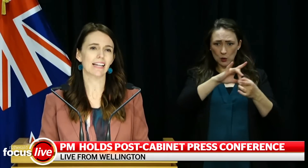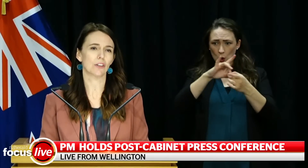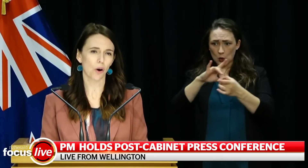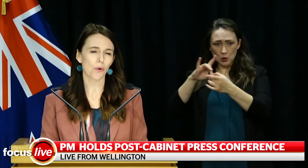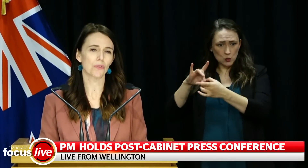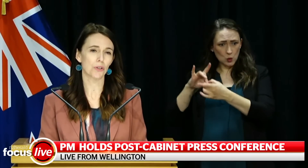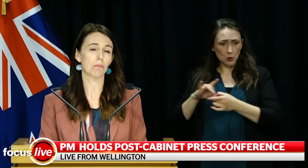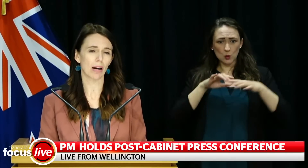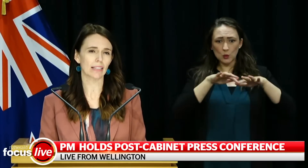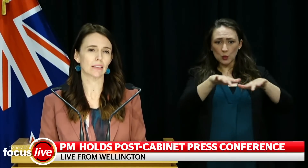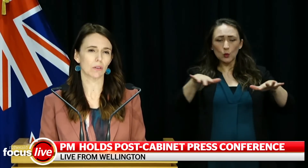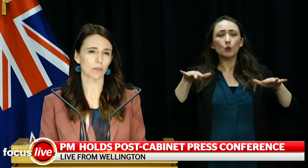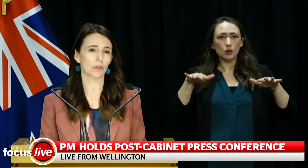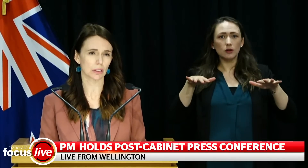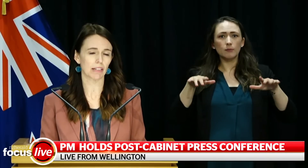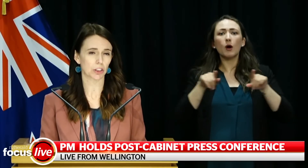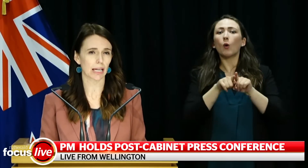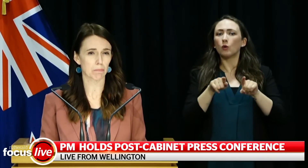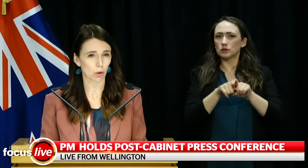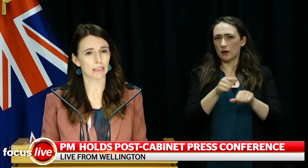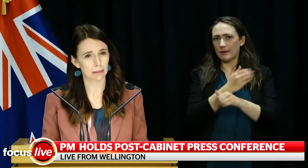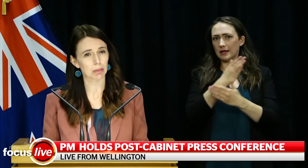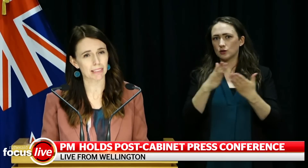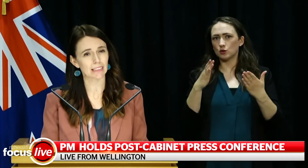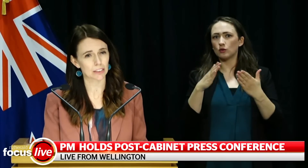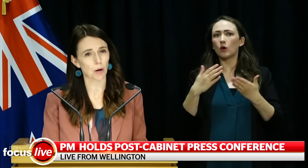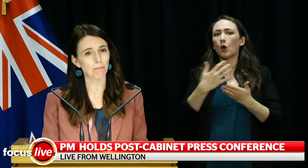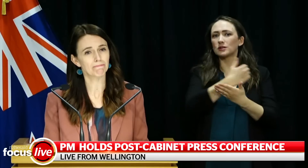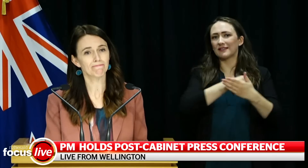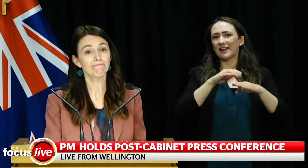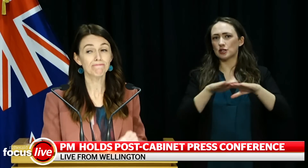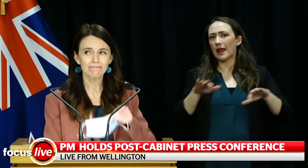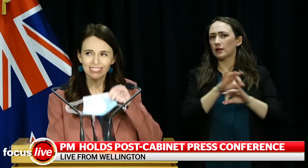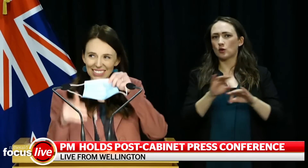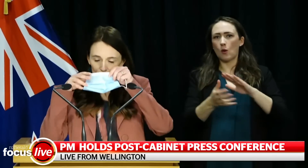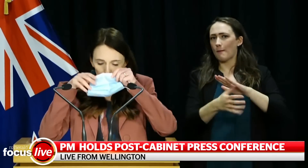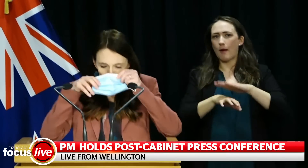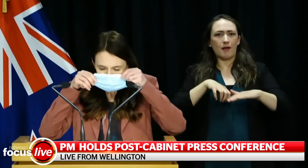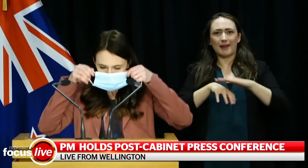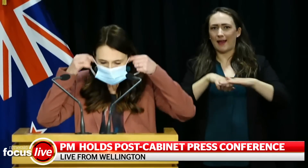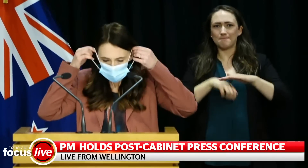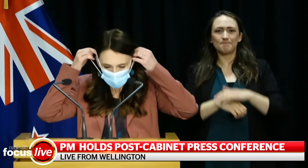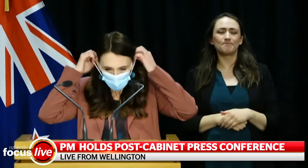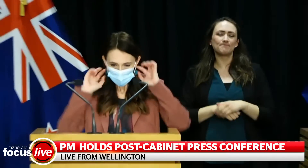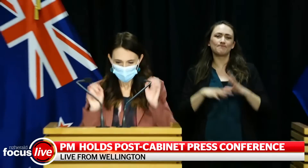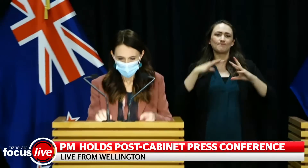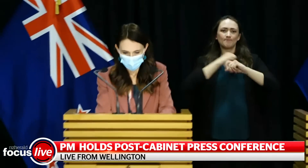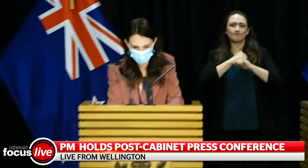get that no new mines on conservation land policy implemented as well. Thank you.